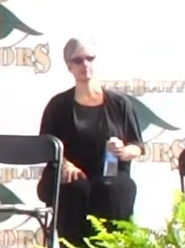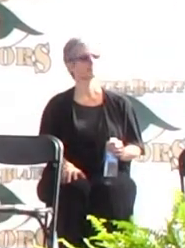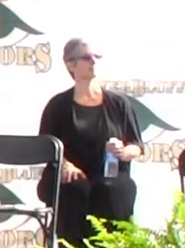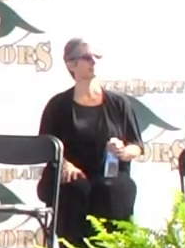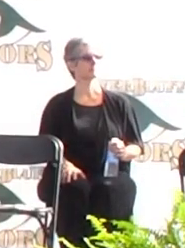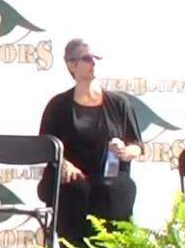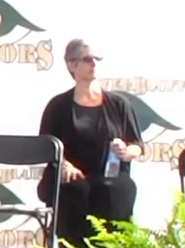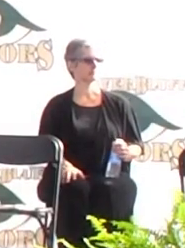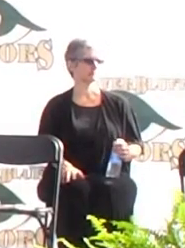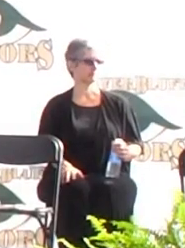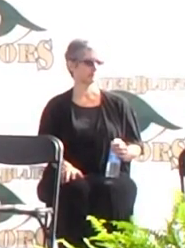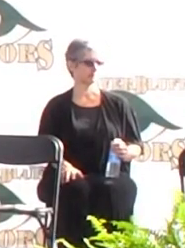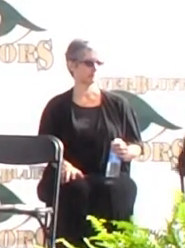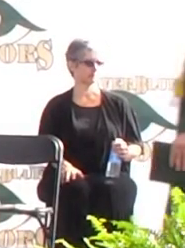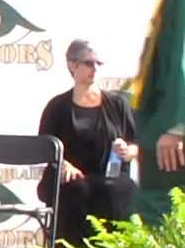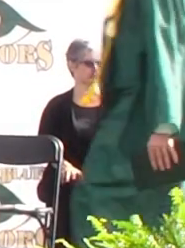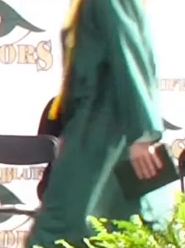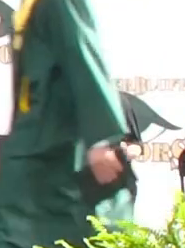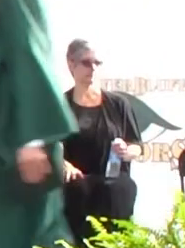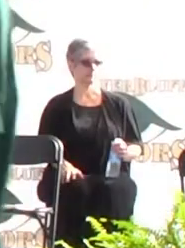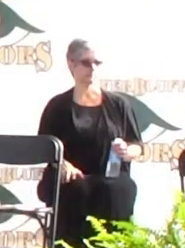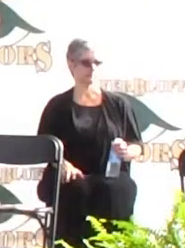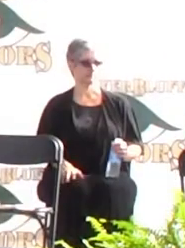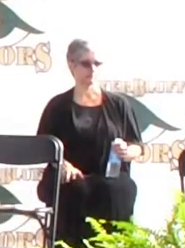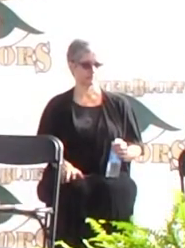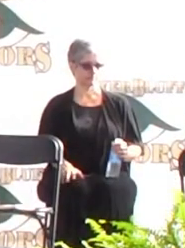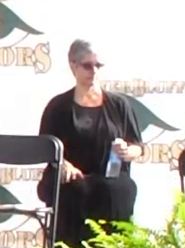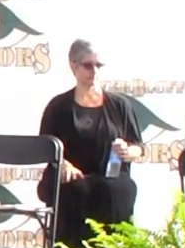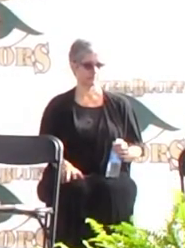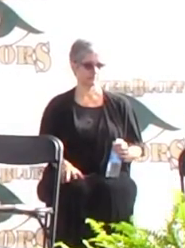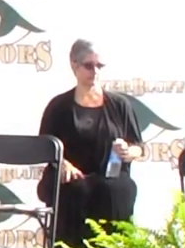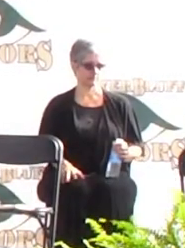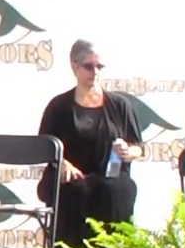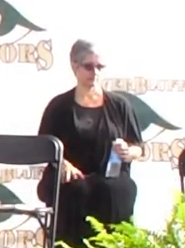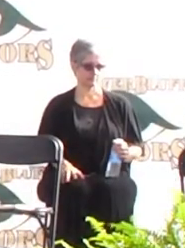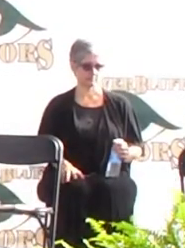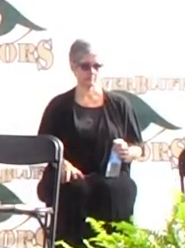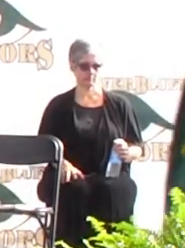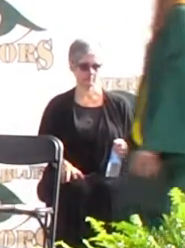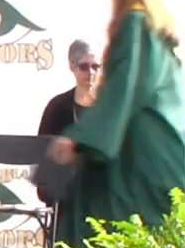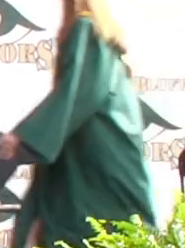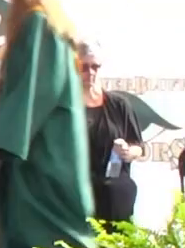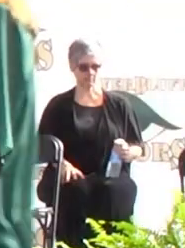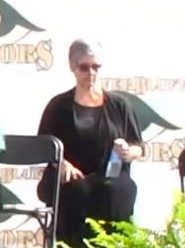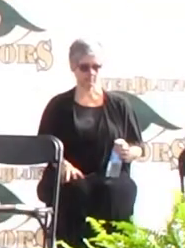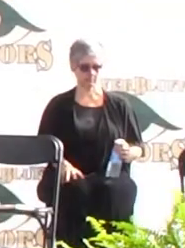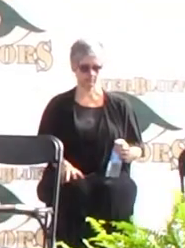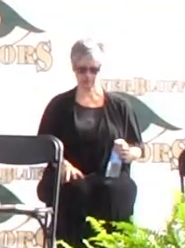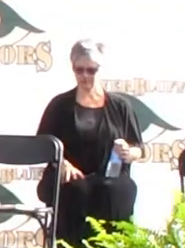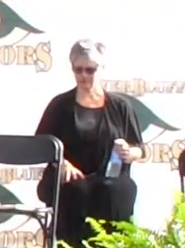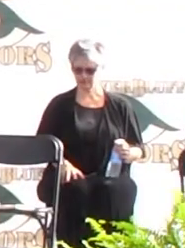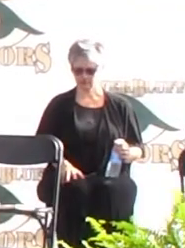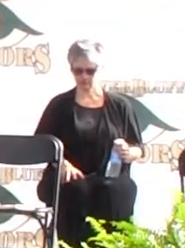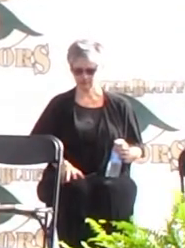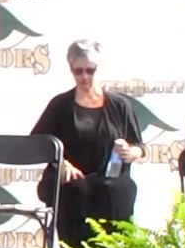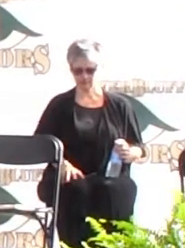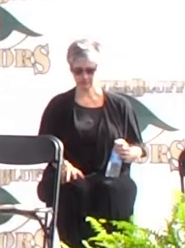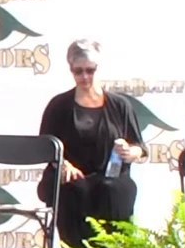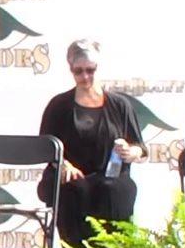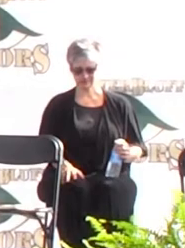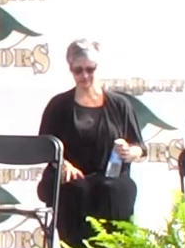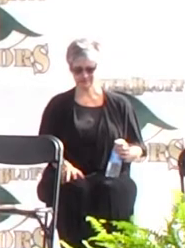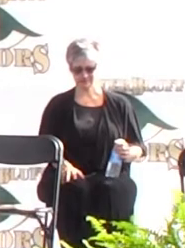Bryce Dale Gordon, honor graduate. Susanna Elizabeth McWilliam, honor graduate.